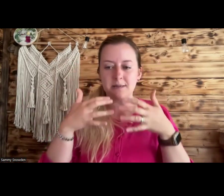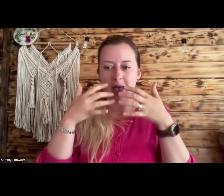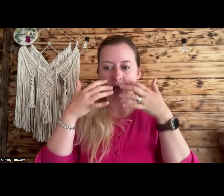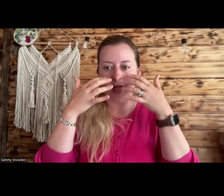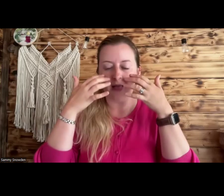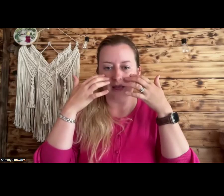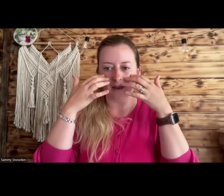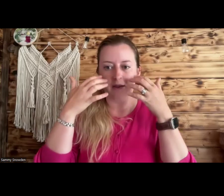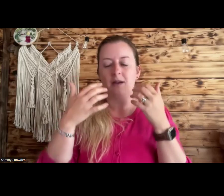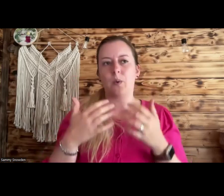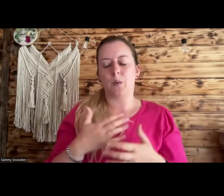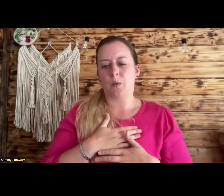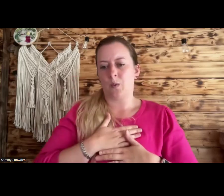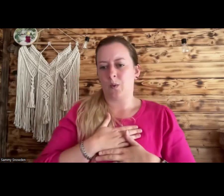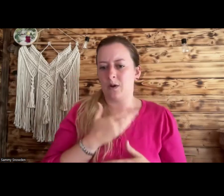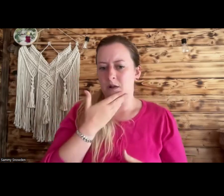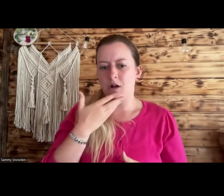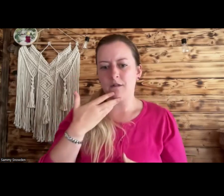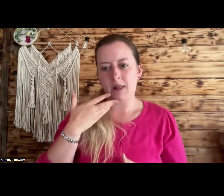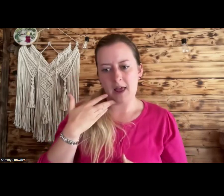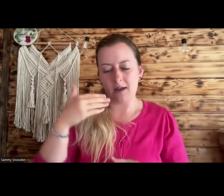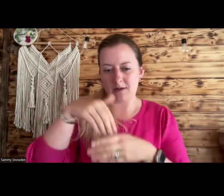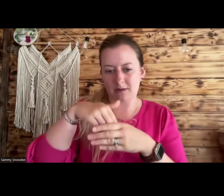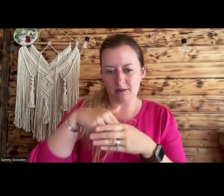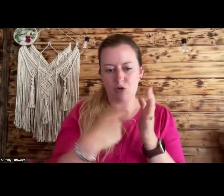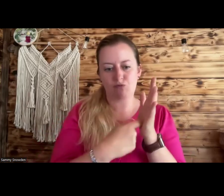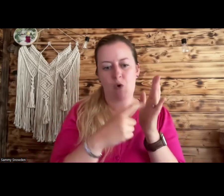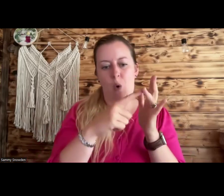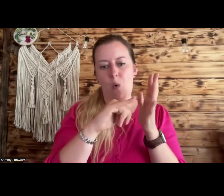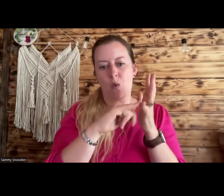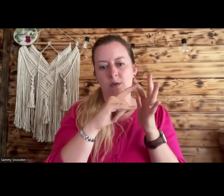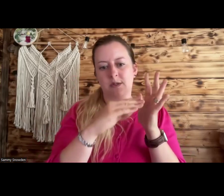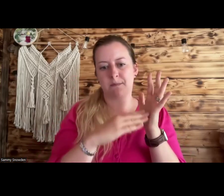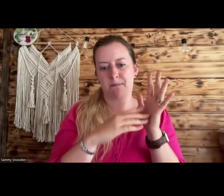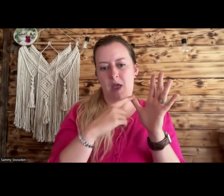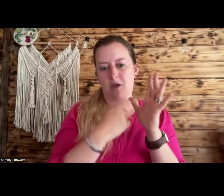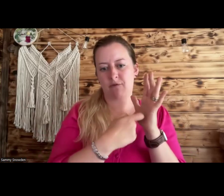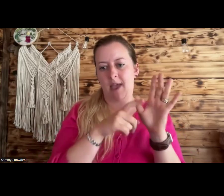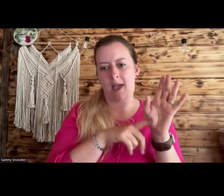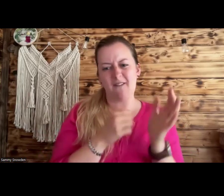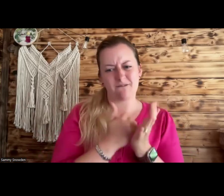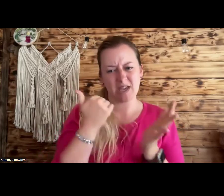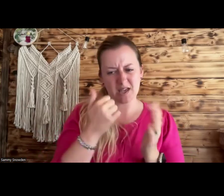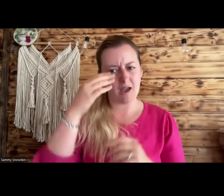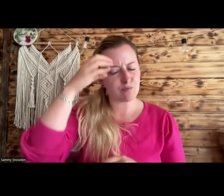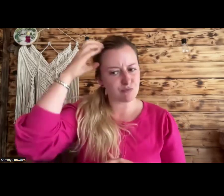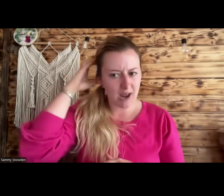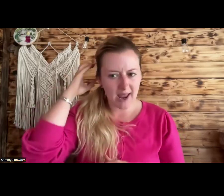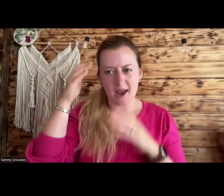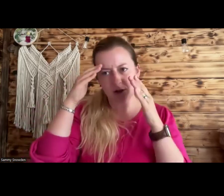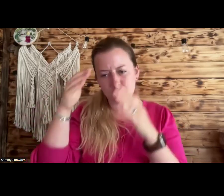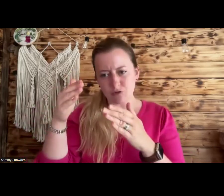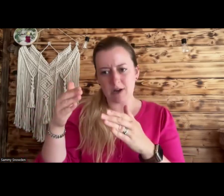because it has things like rosemary, which we know is key to us for concentration and memory and focus,